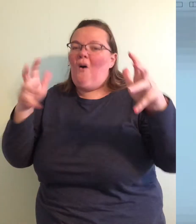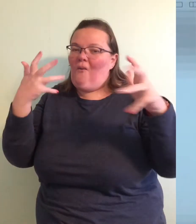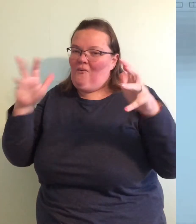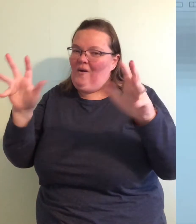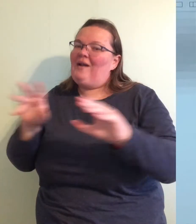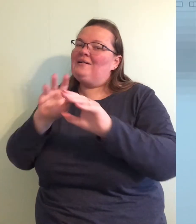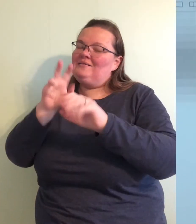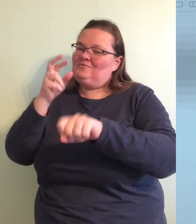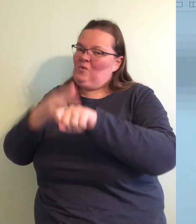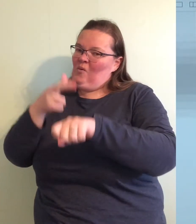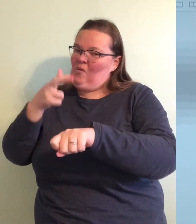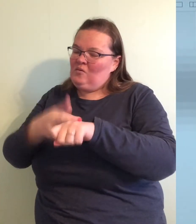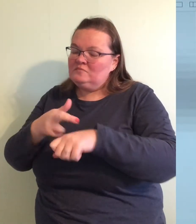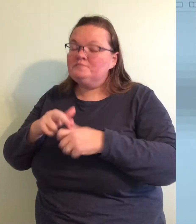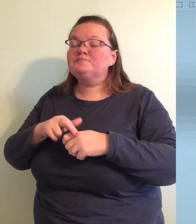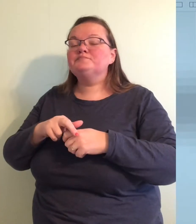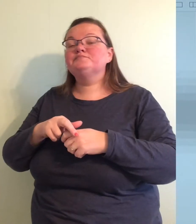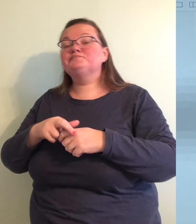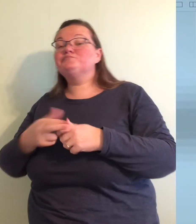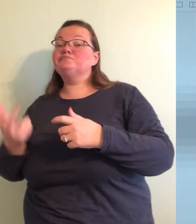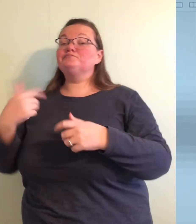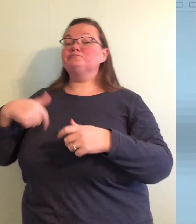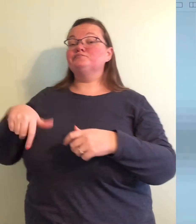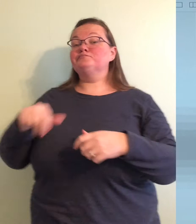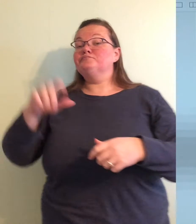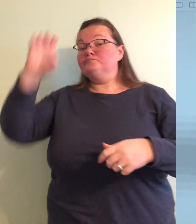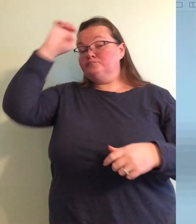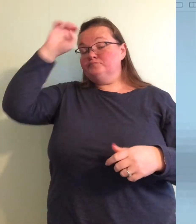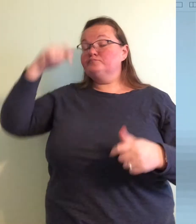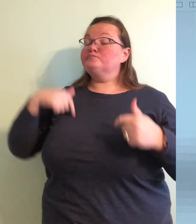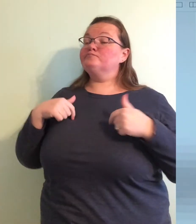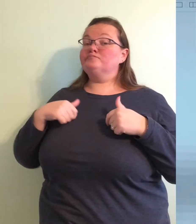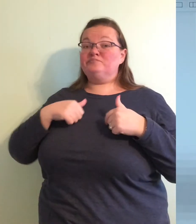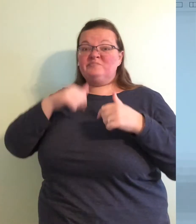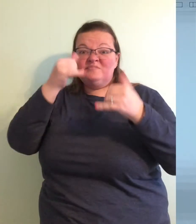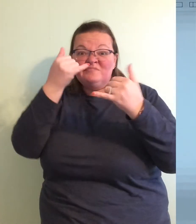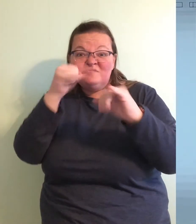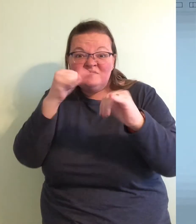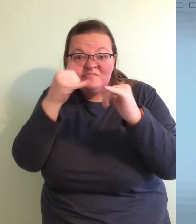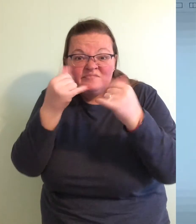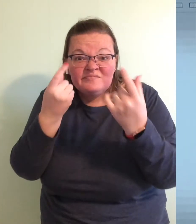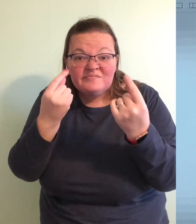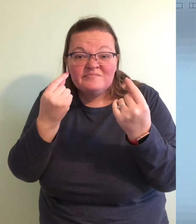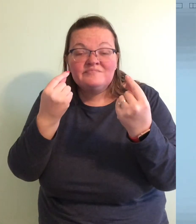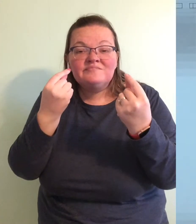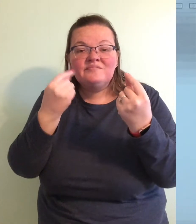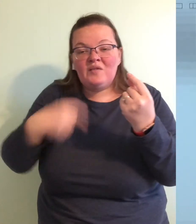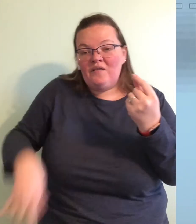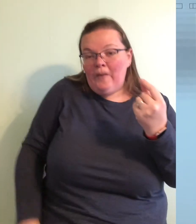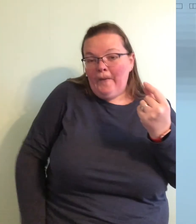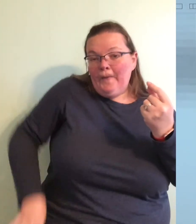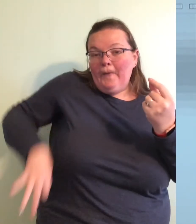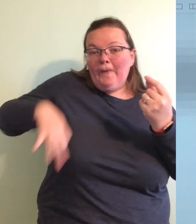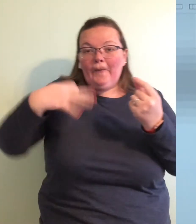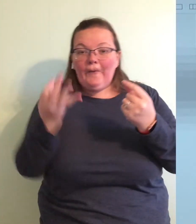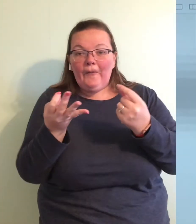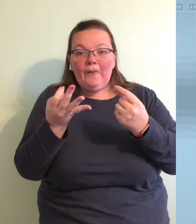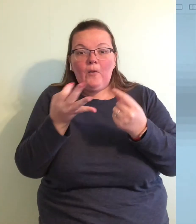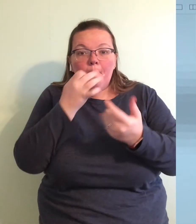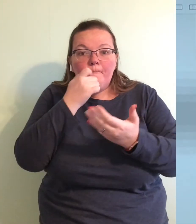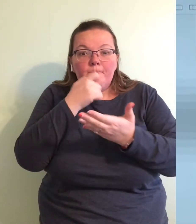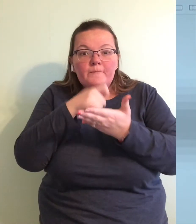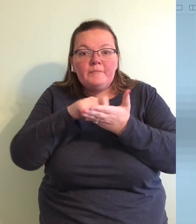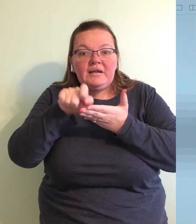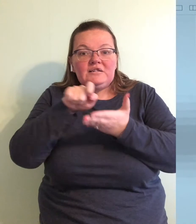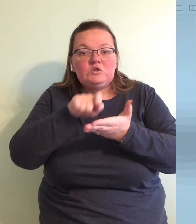there gloating over the stone lion, and presently he did something very silly and childish. He took a stump of lead pencil out of